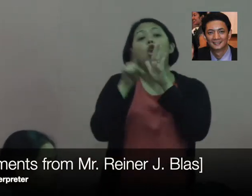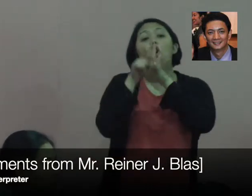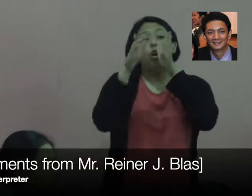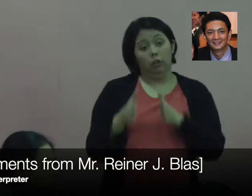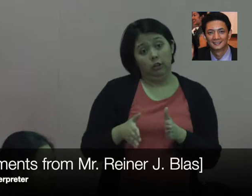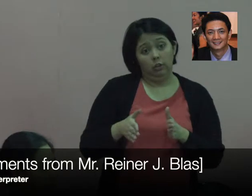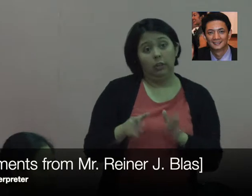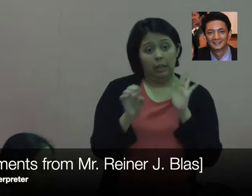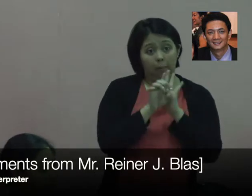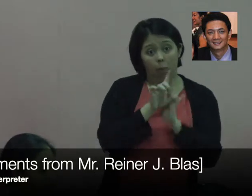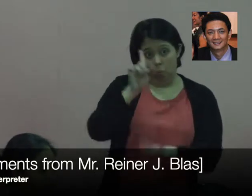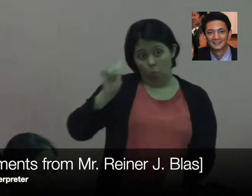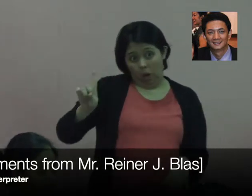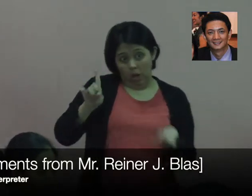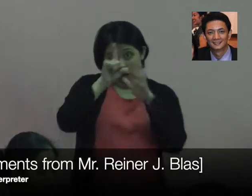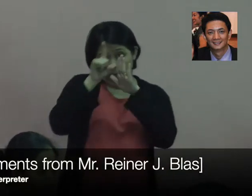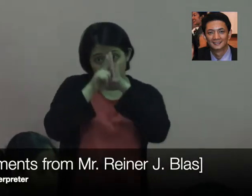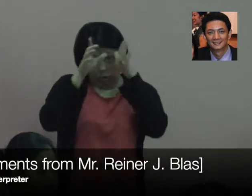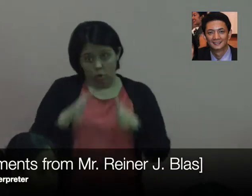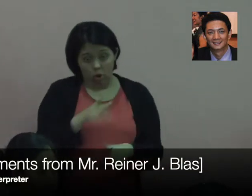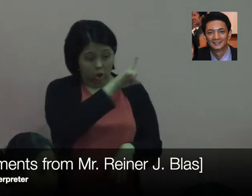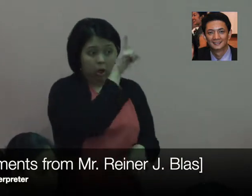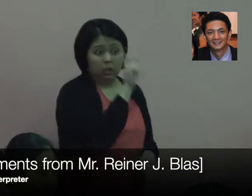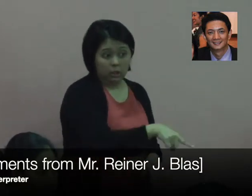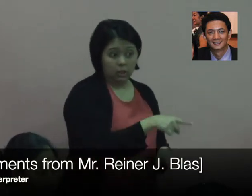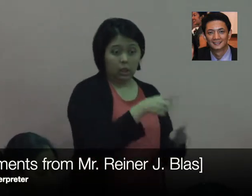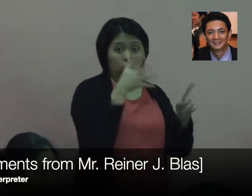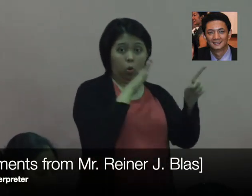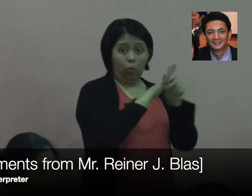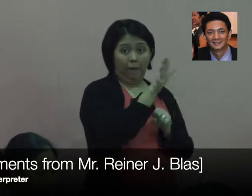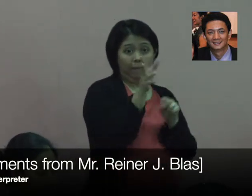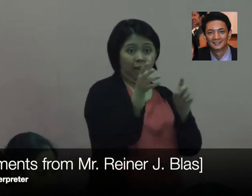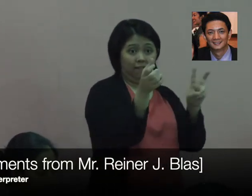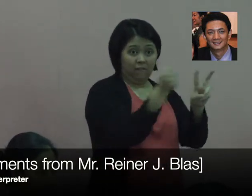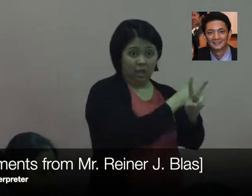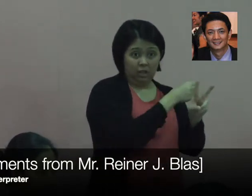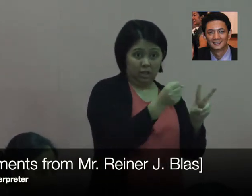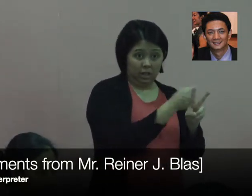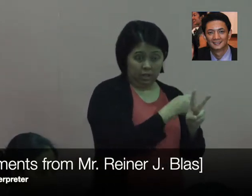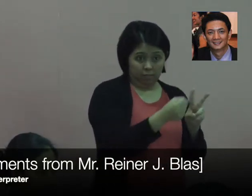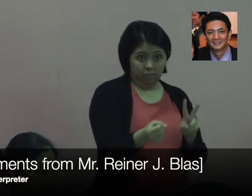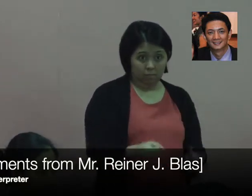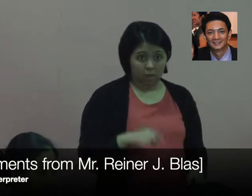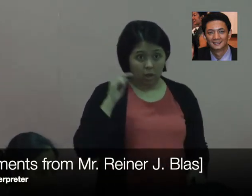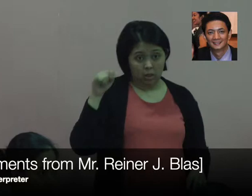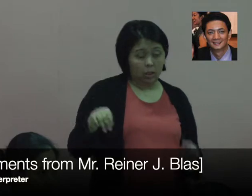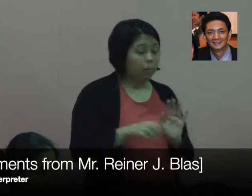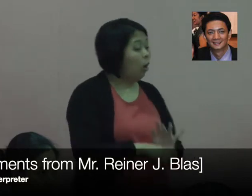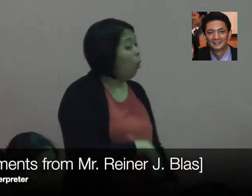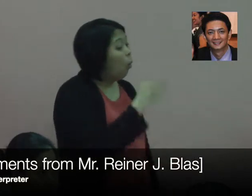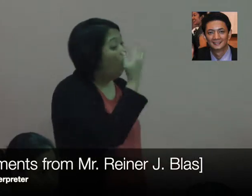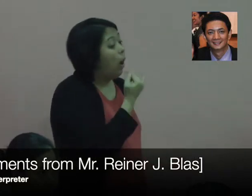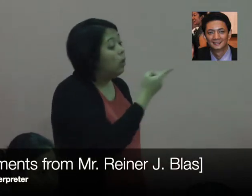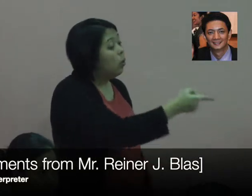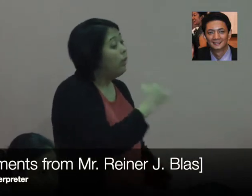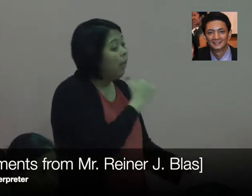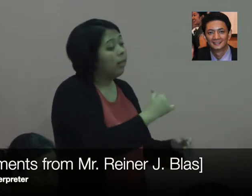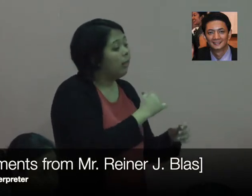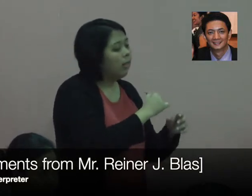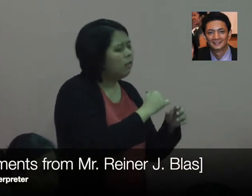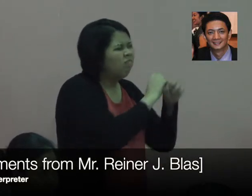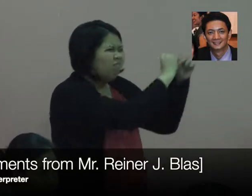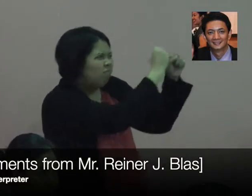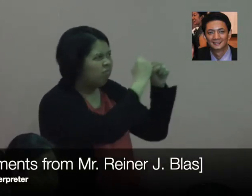if one of the lawyers asks the victim, why did you not fight or resist? Are we allowed